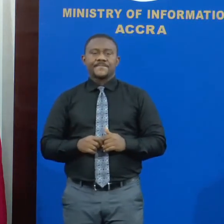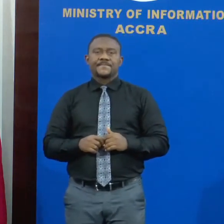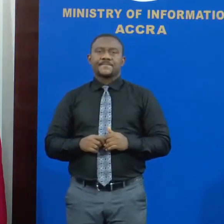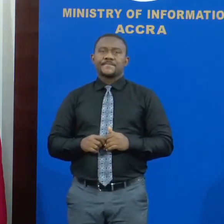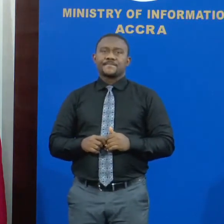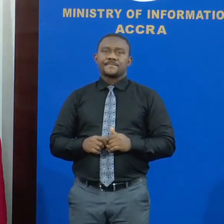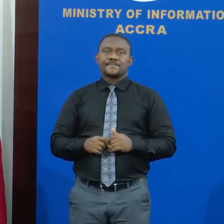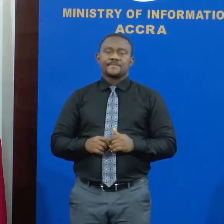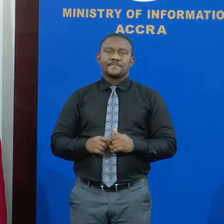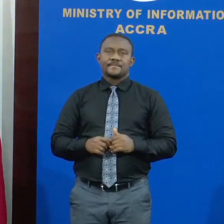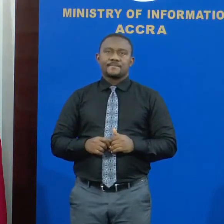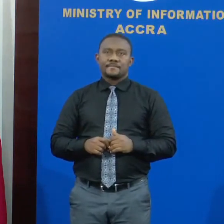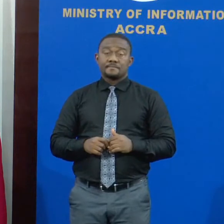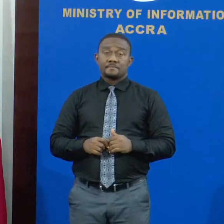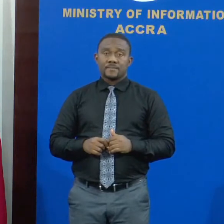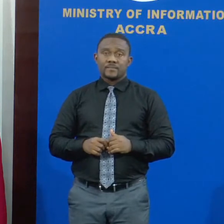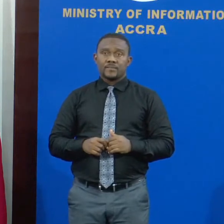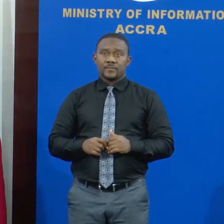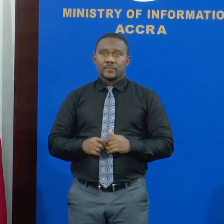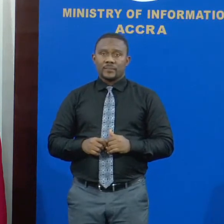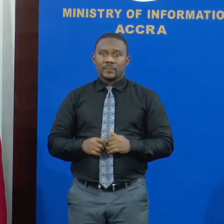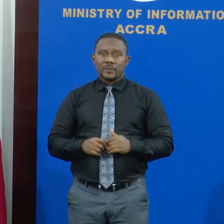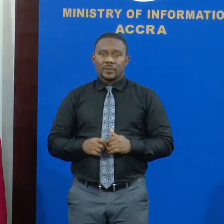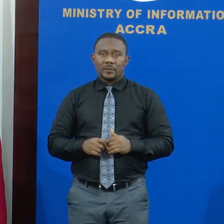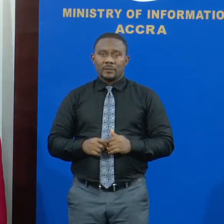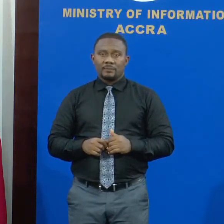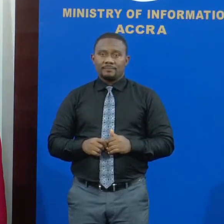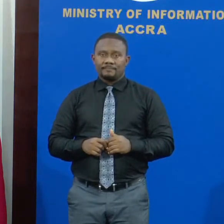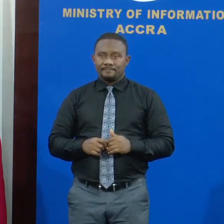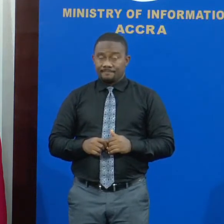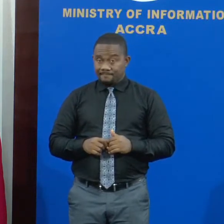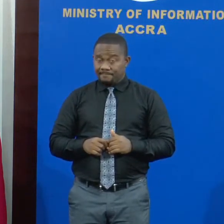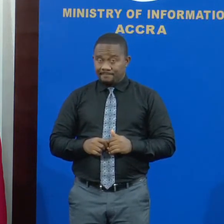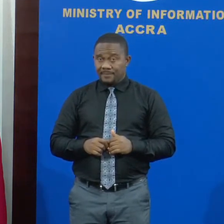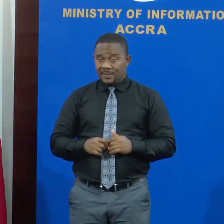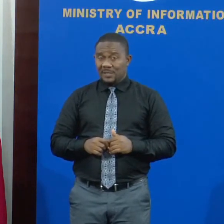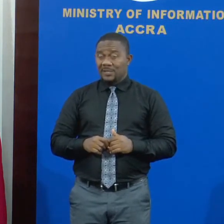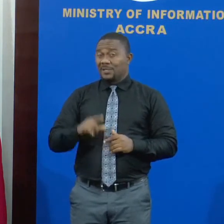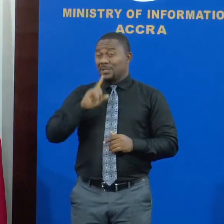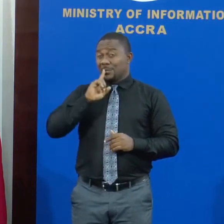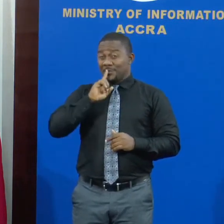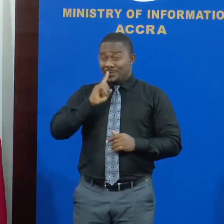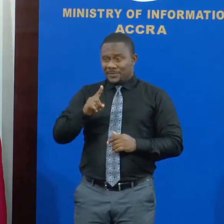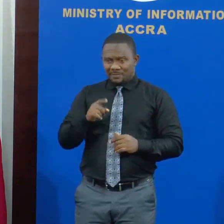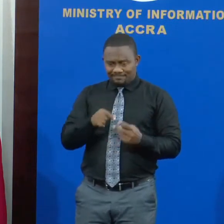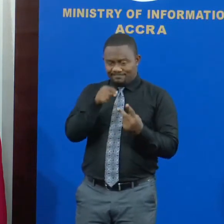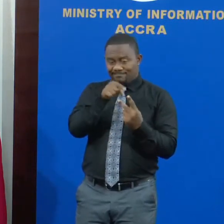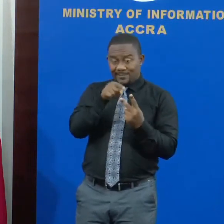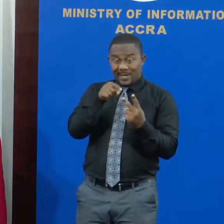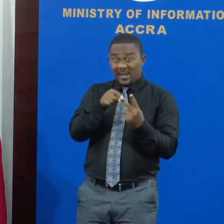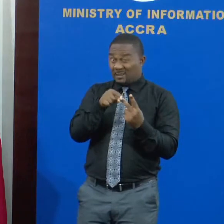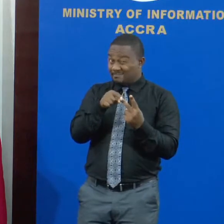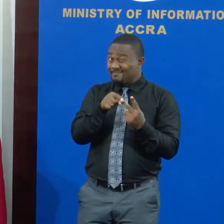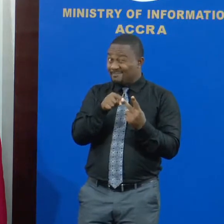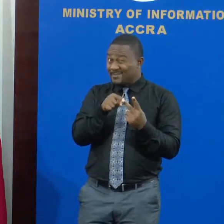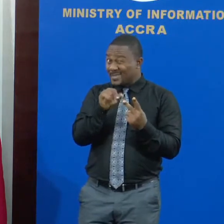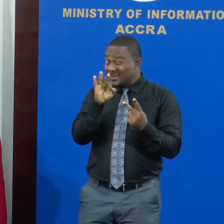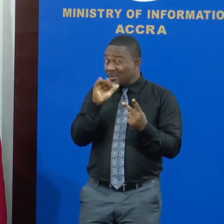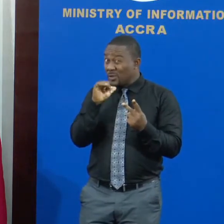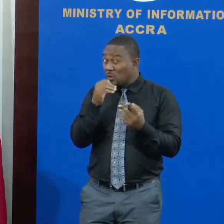As a last resort, when these two channels that I've given you are not working, you